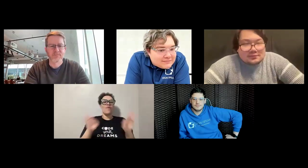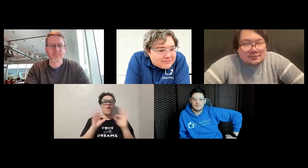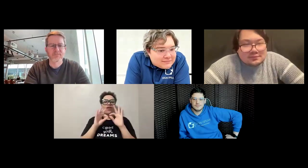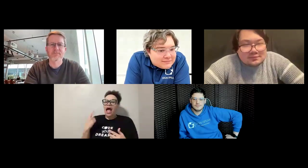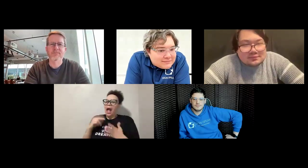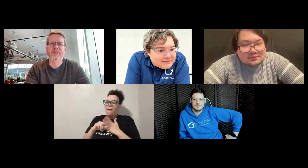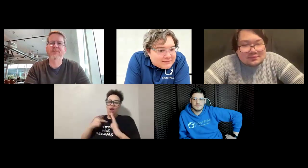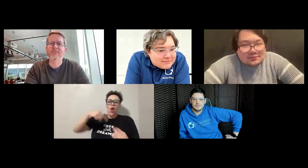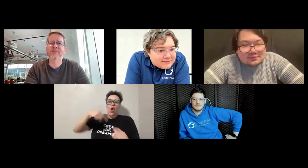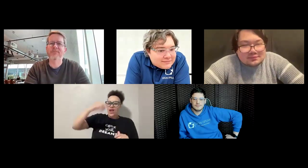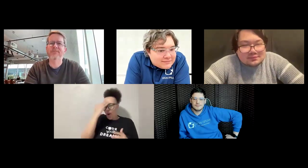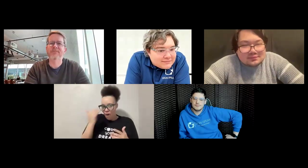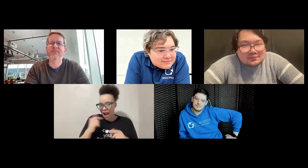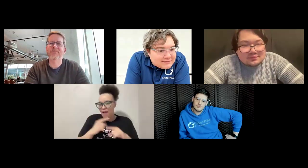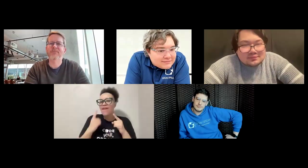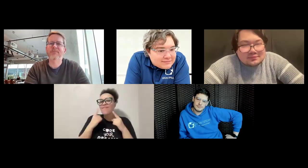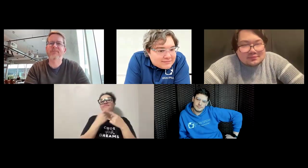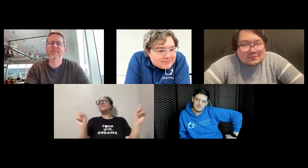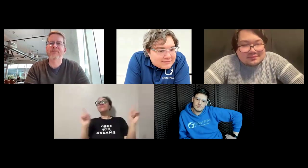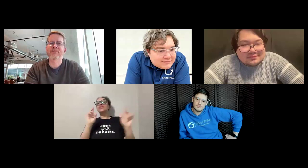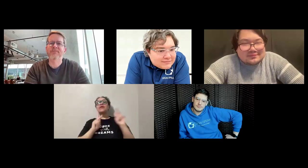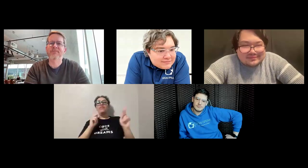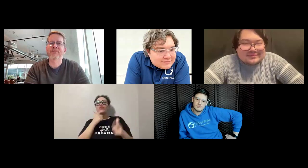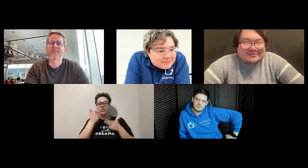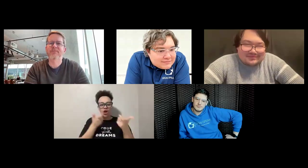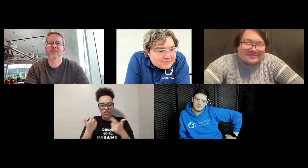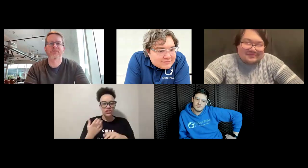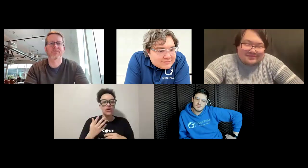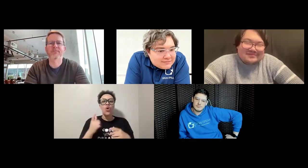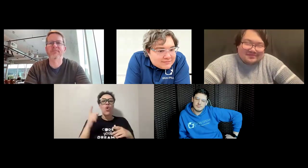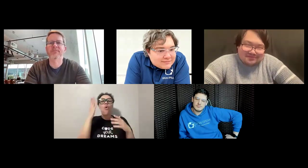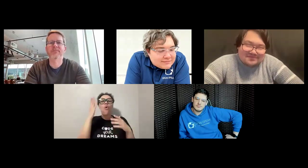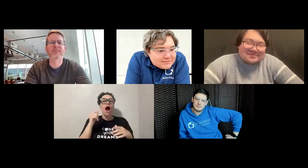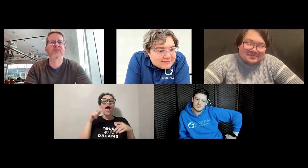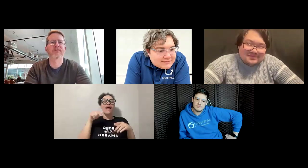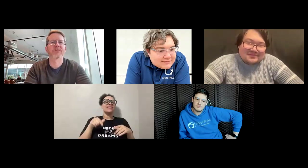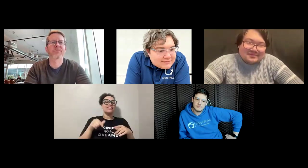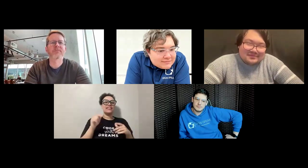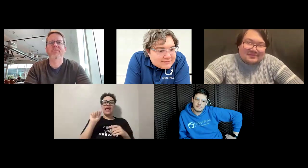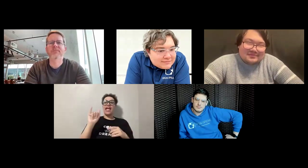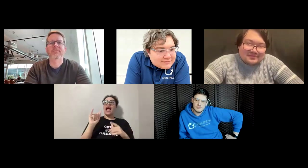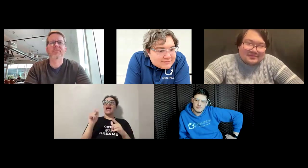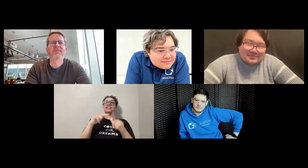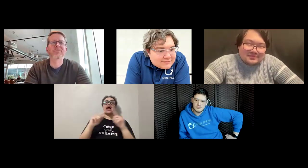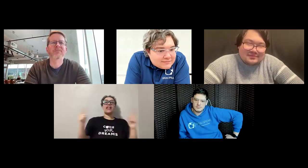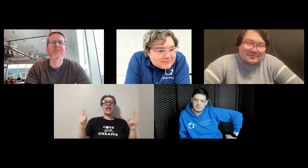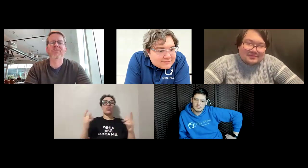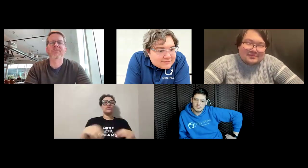Yeah, I want to mention that it's so important that, people know that and that people are watching. I think that